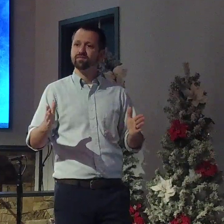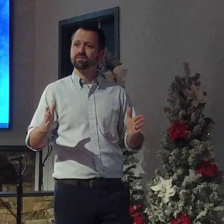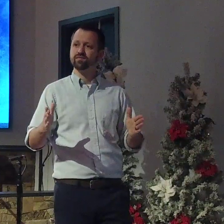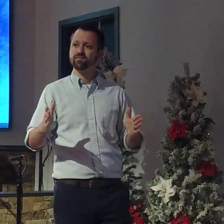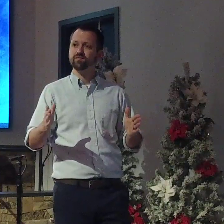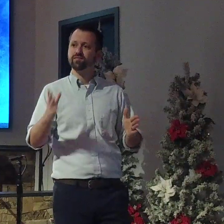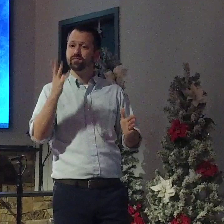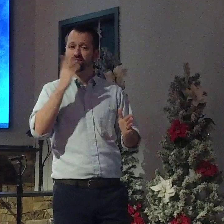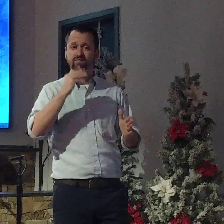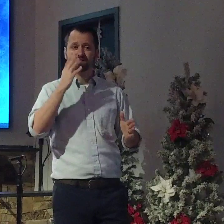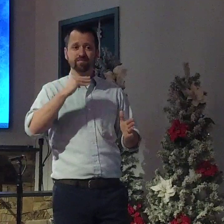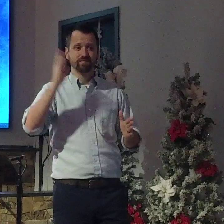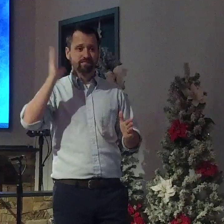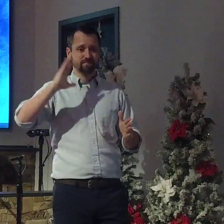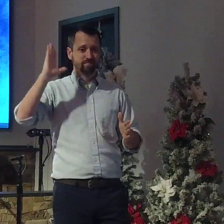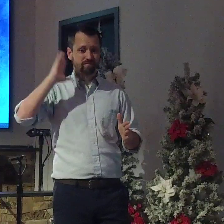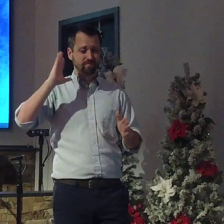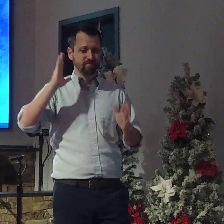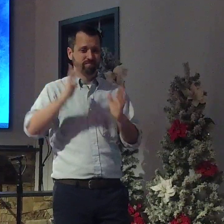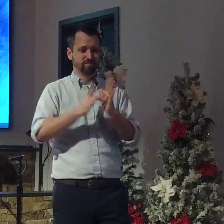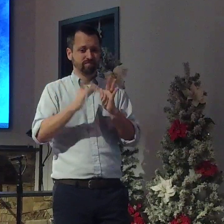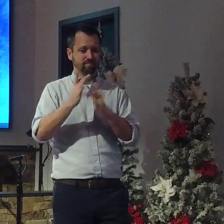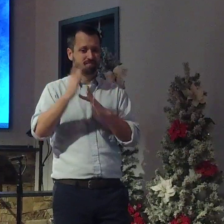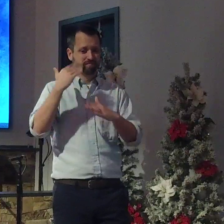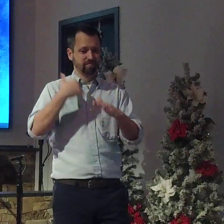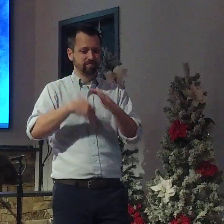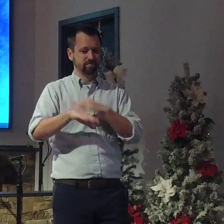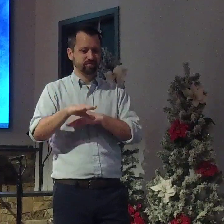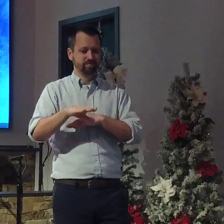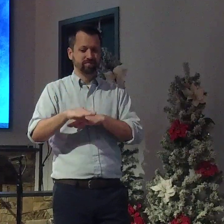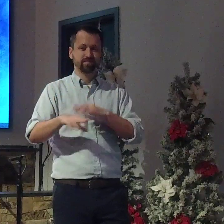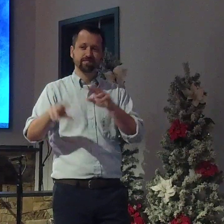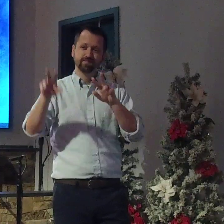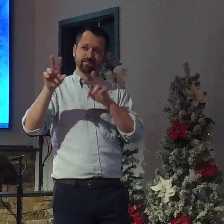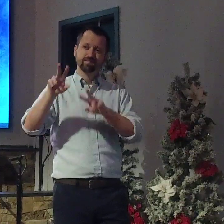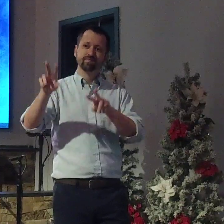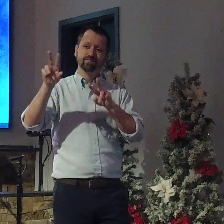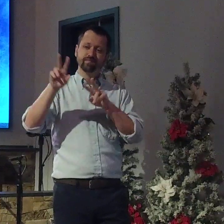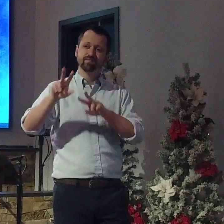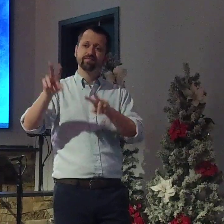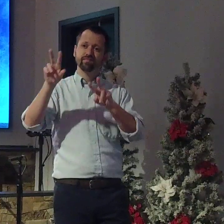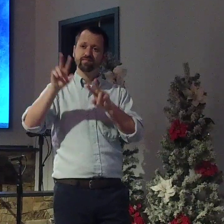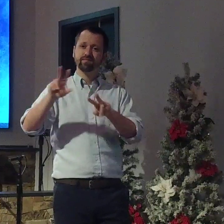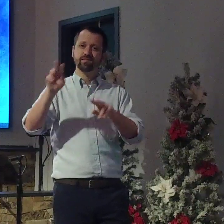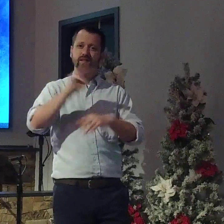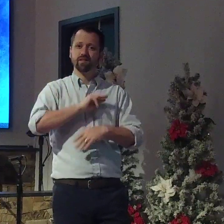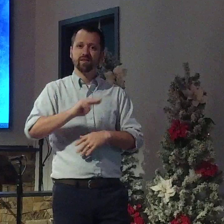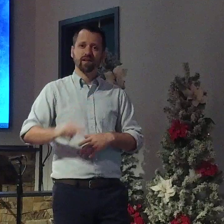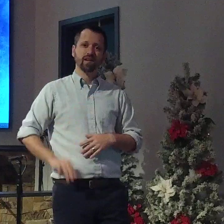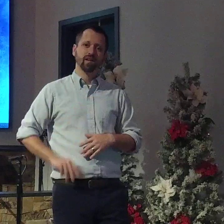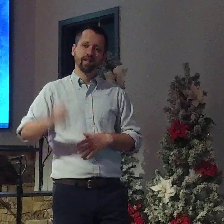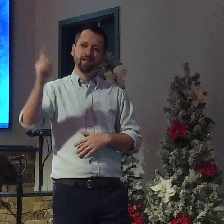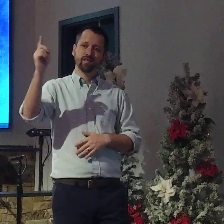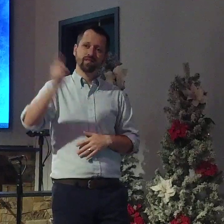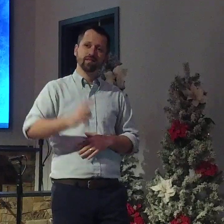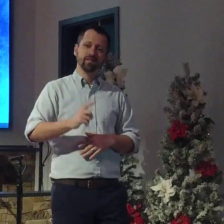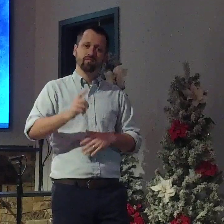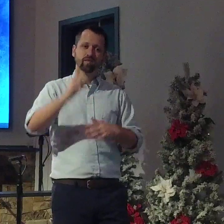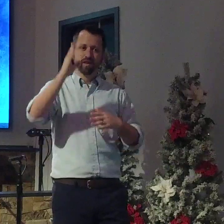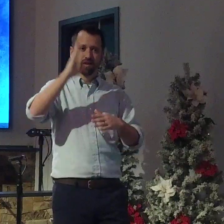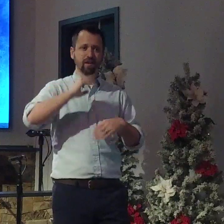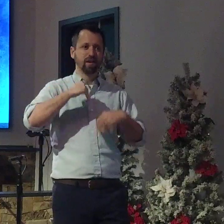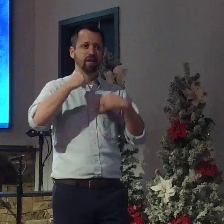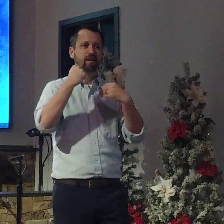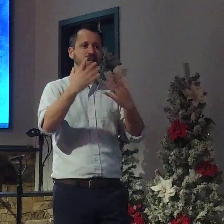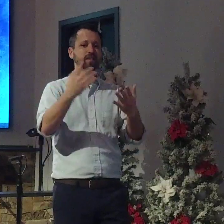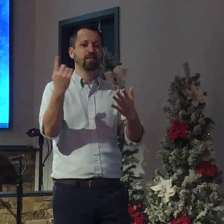And we read those Ten Commandments again, they're an eye-opener to us, and they show us